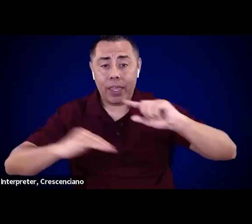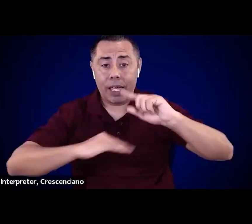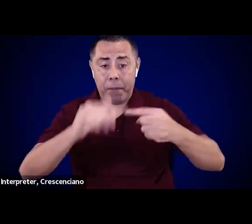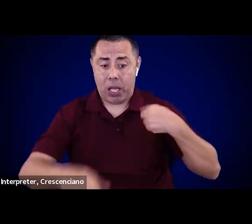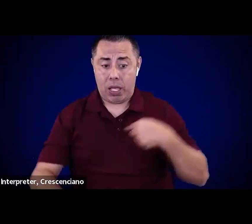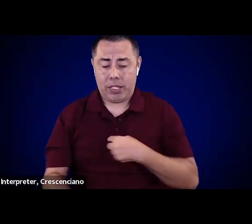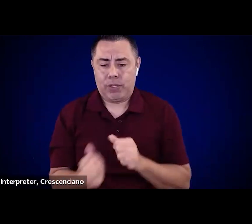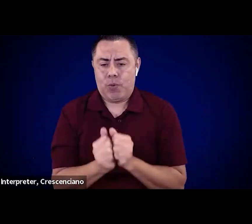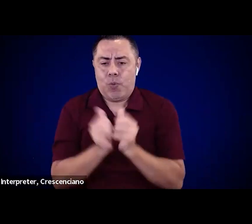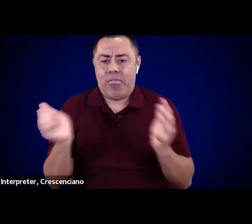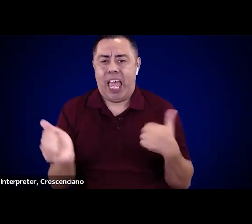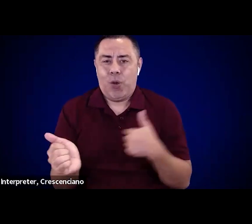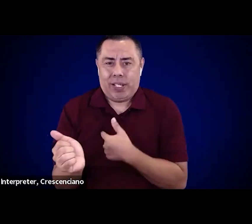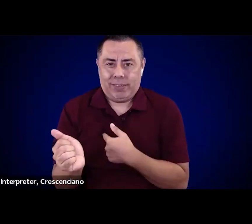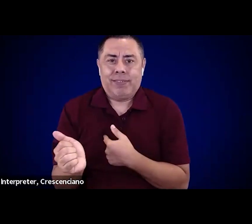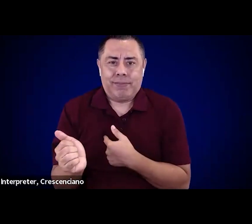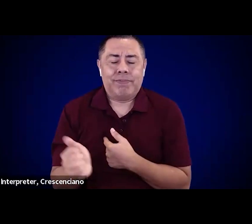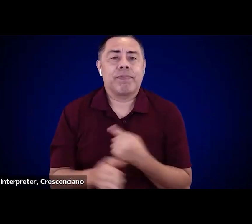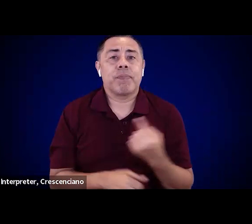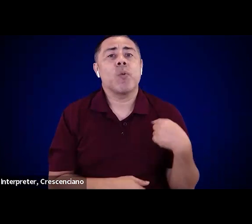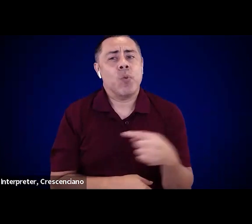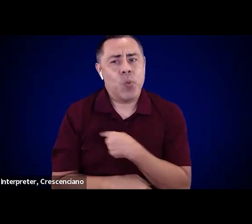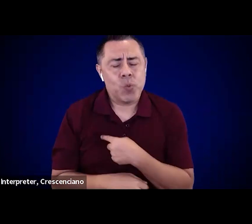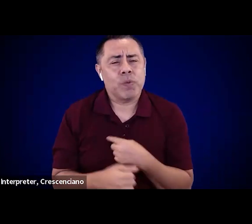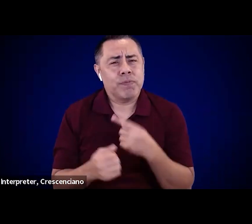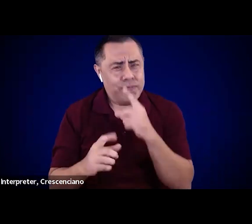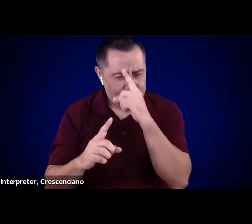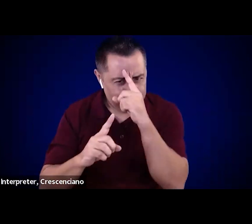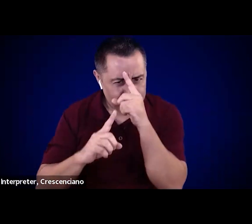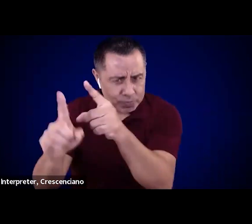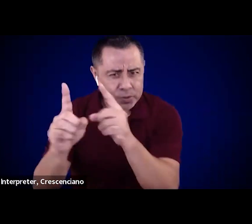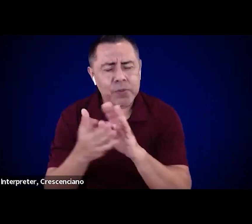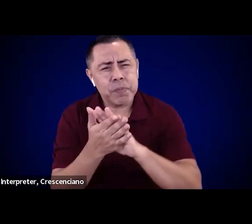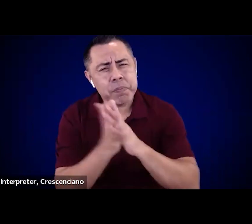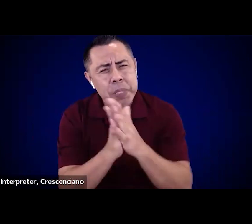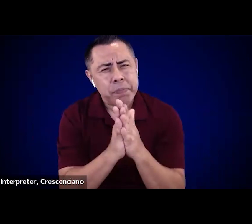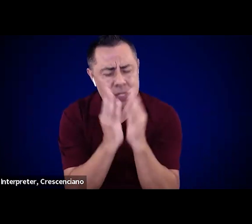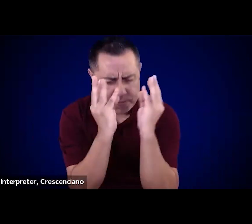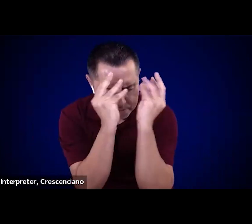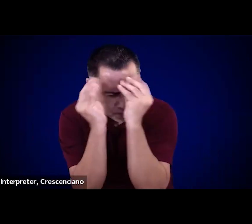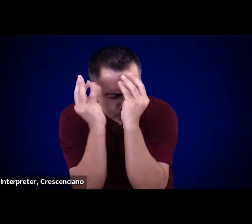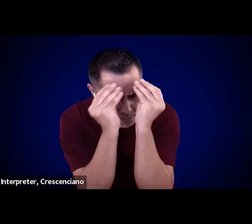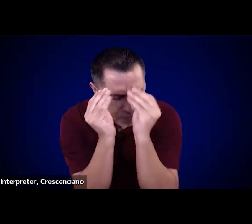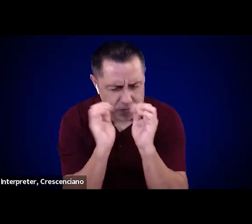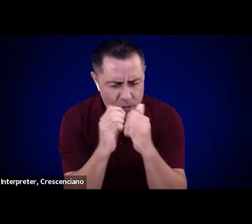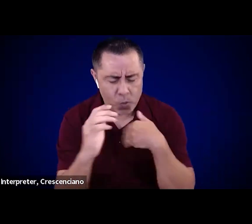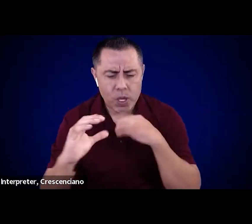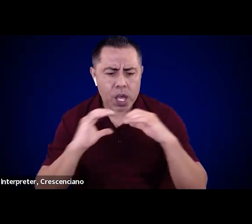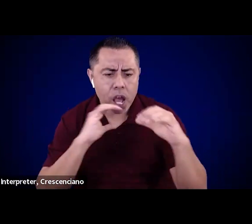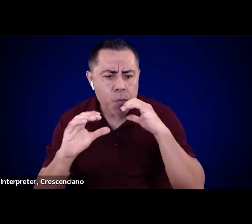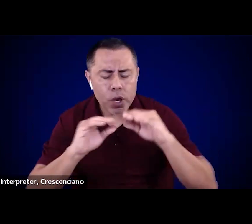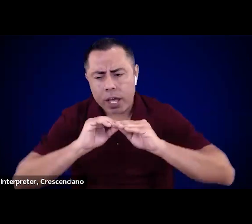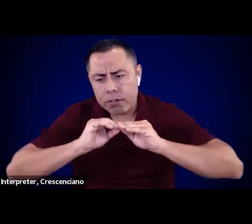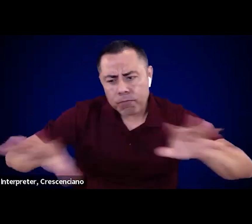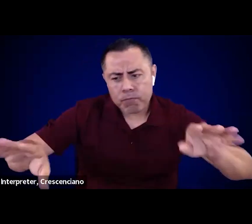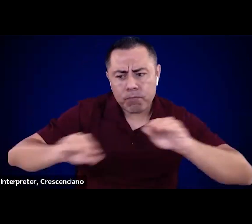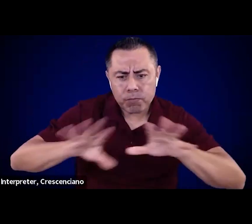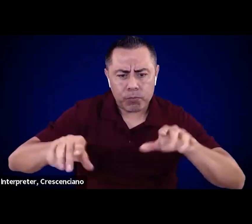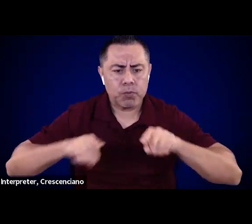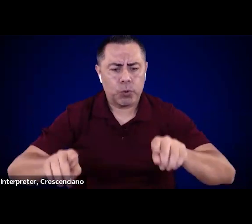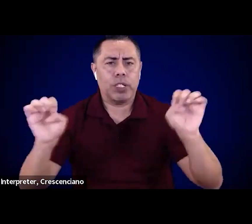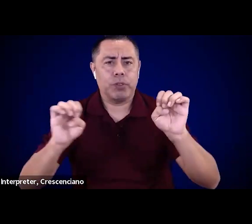And we strive to be thoughtful about our emergency communications and committed to ensure everyone can